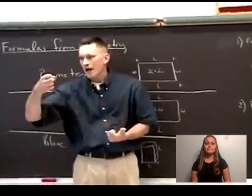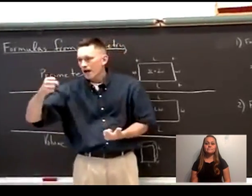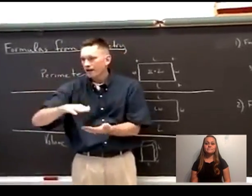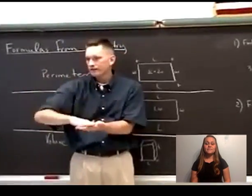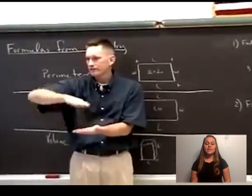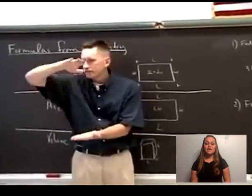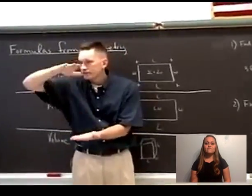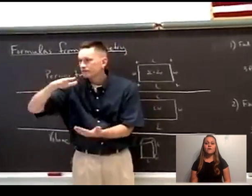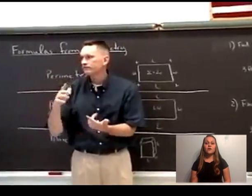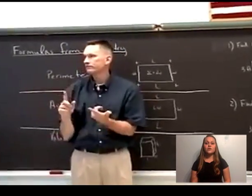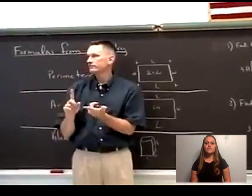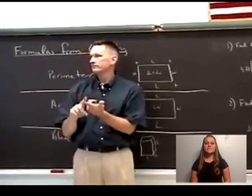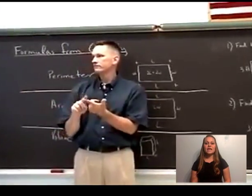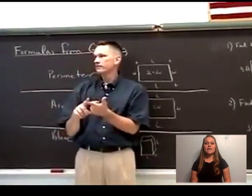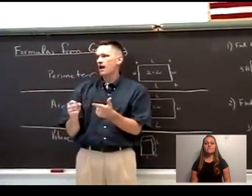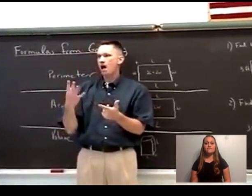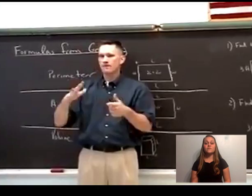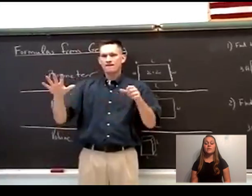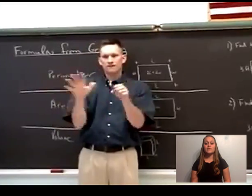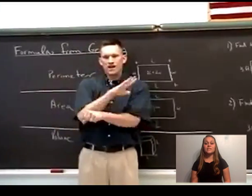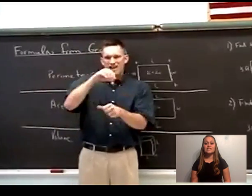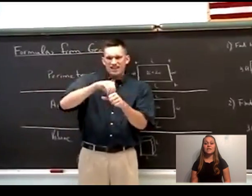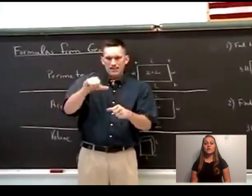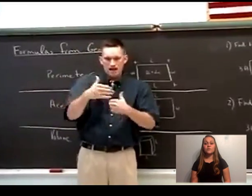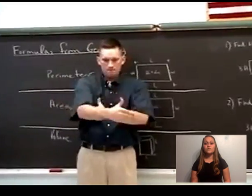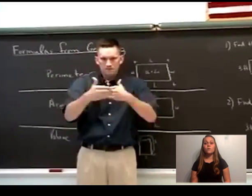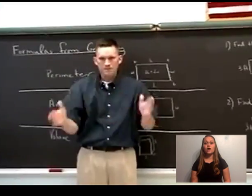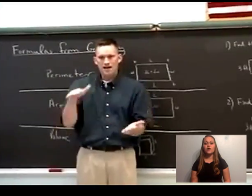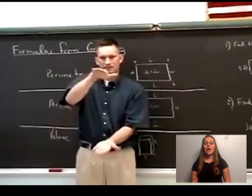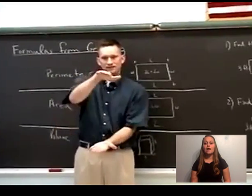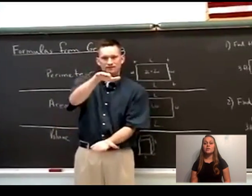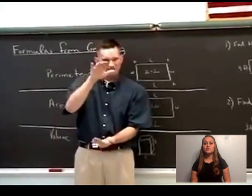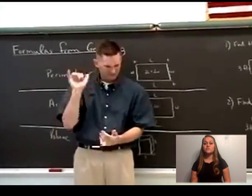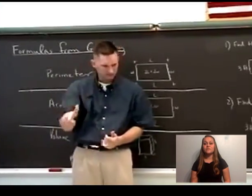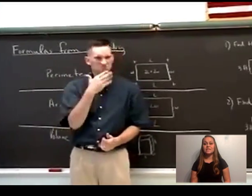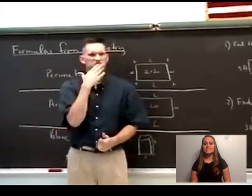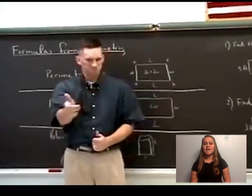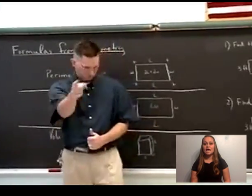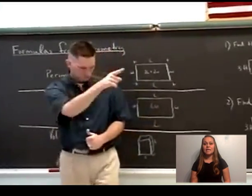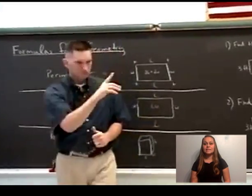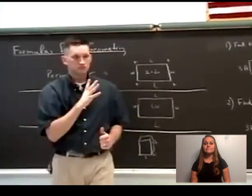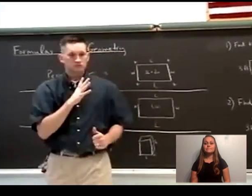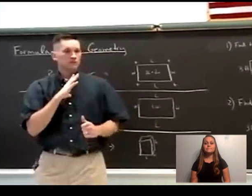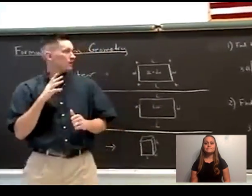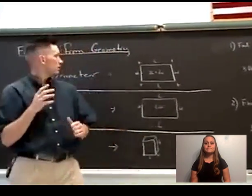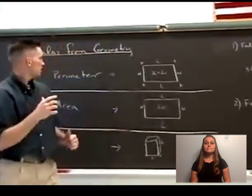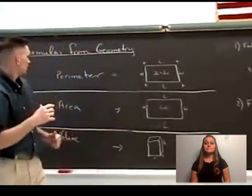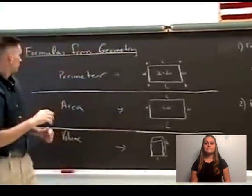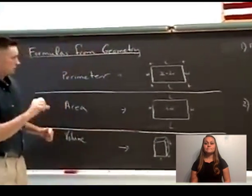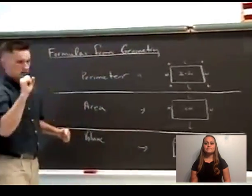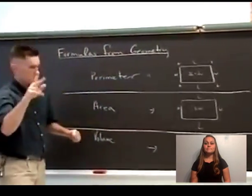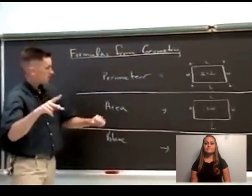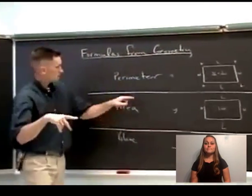together. Volume is like if you fill up a container with water, how much would fit inside?